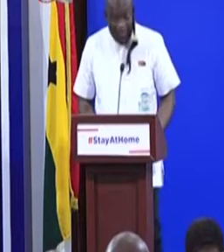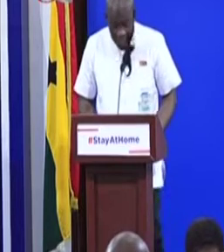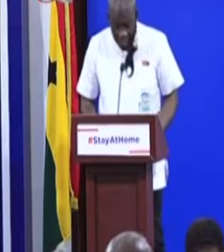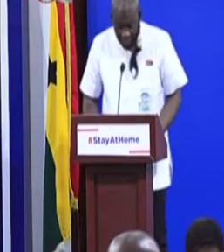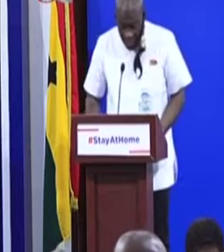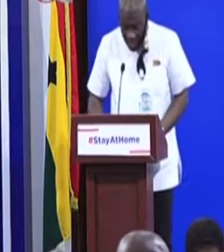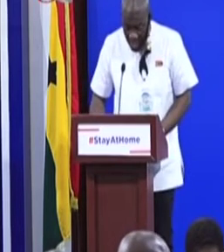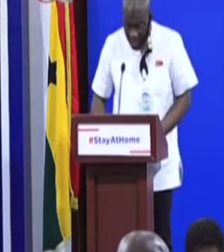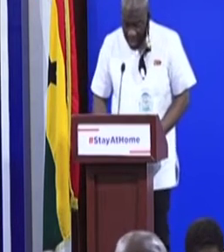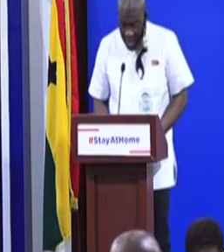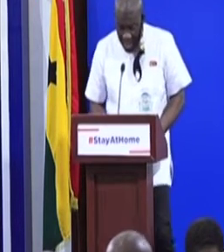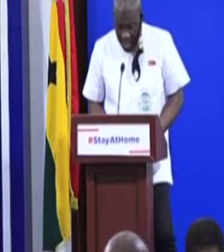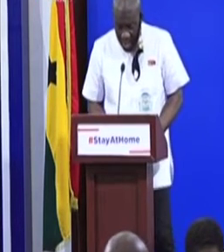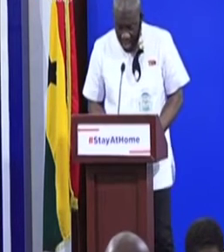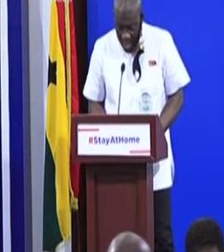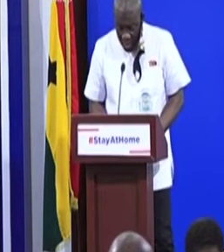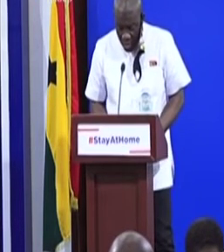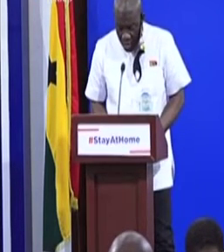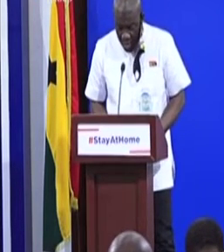a justification for being out there.